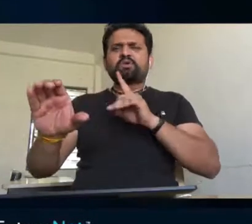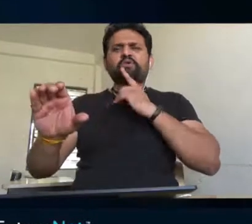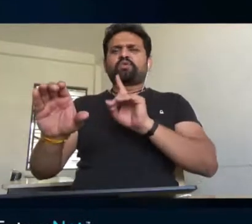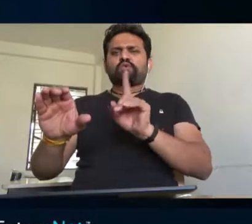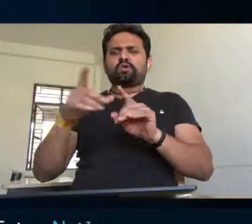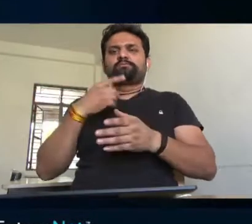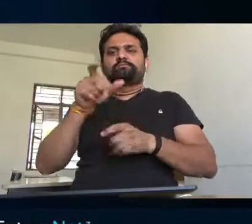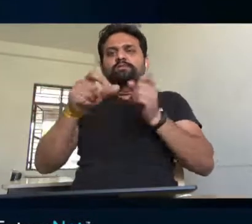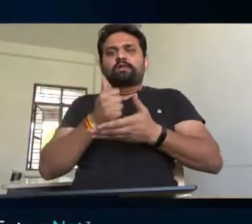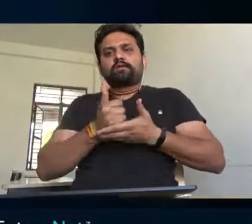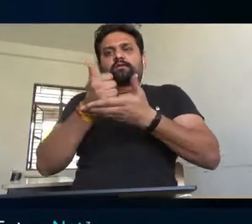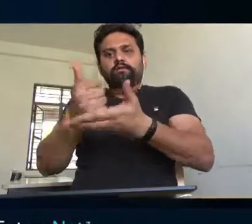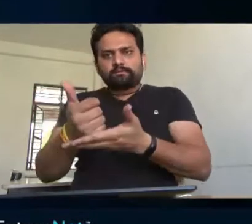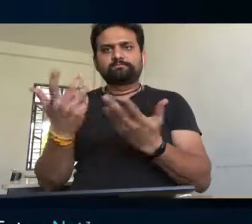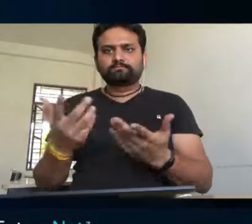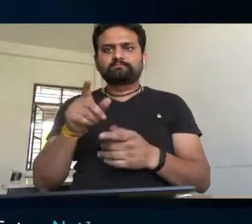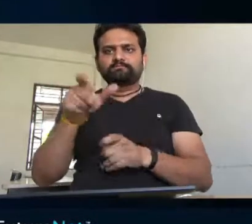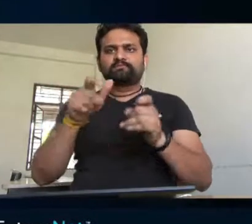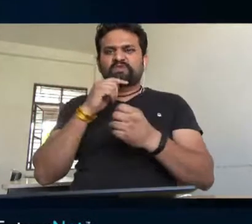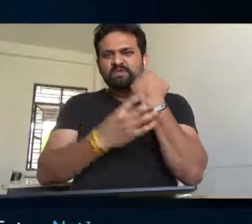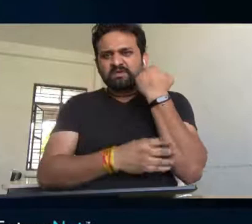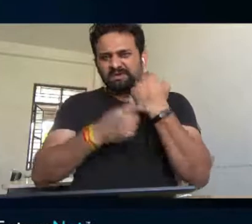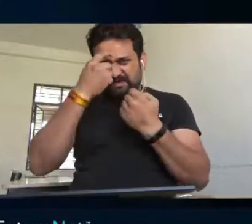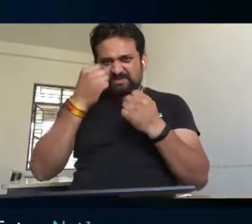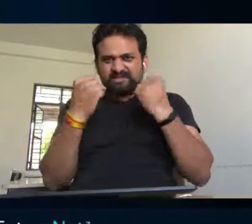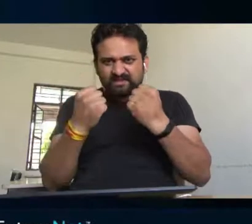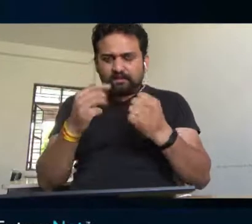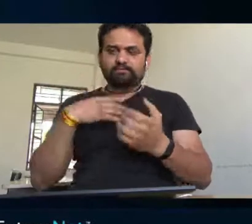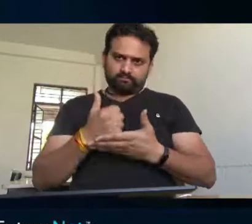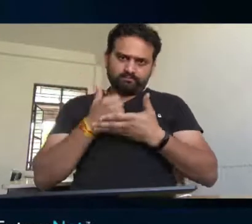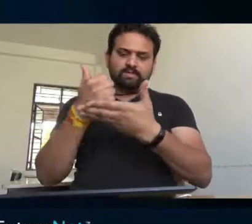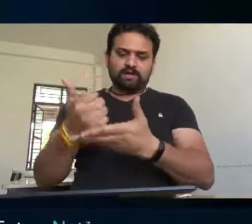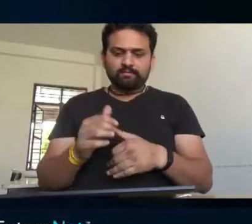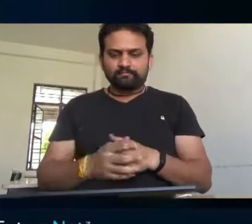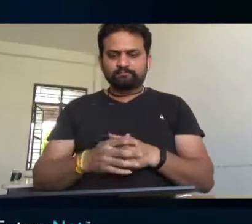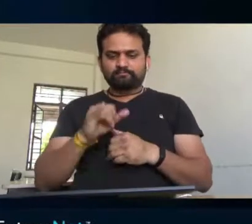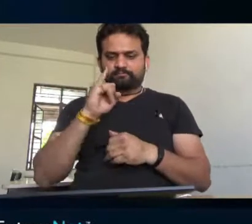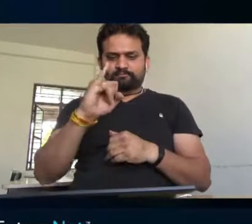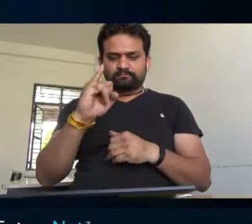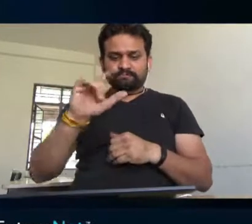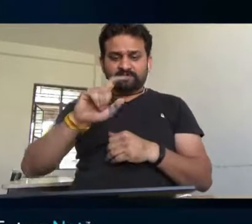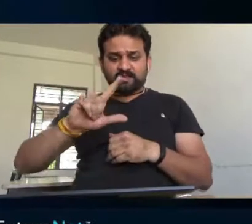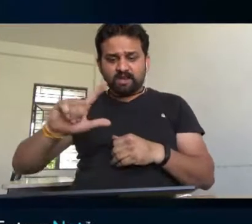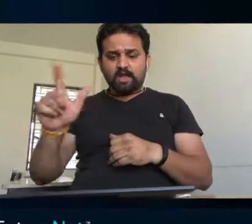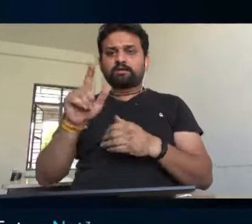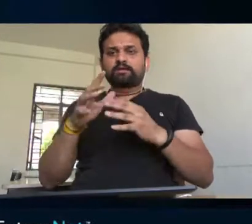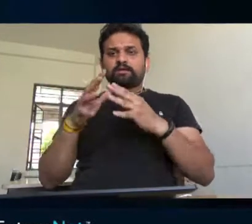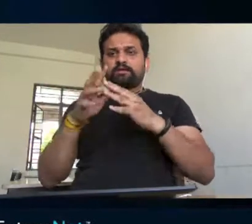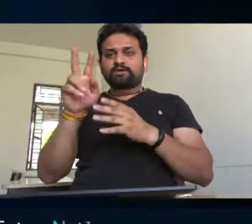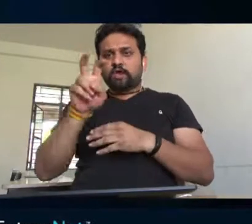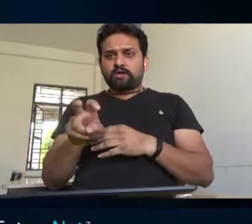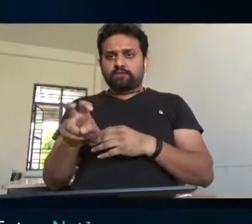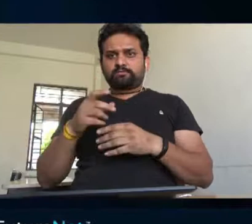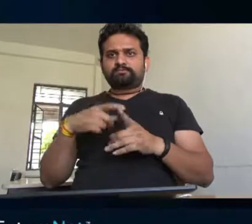we support. And alone in the first 6 months of 2018, we